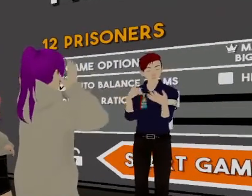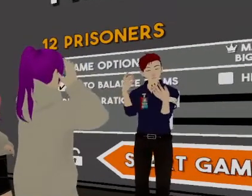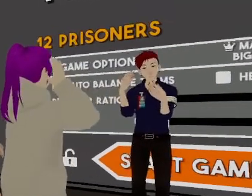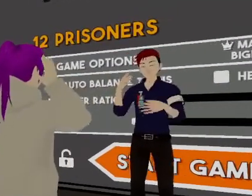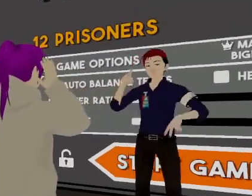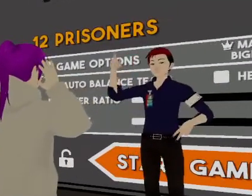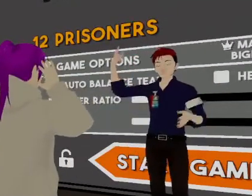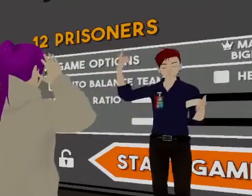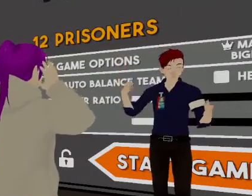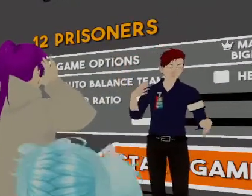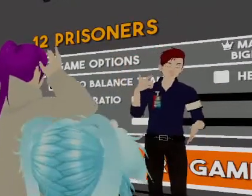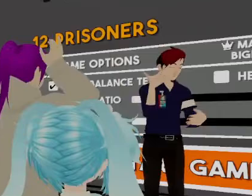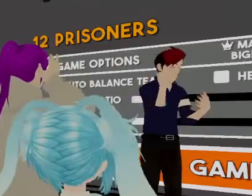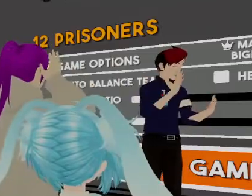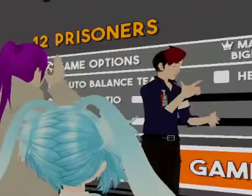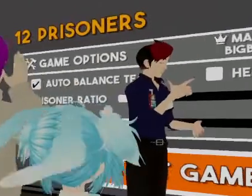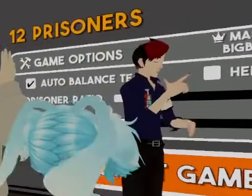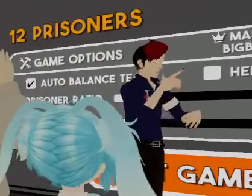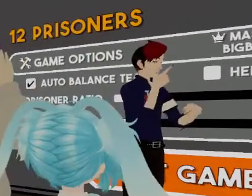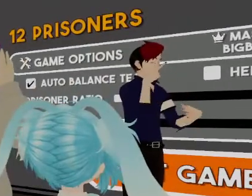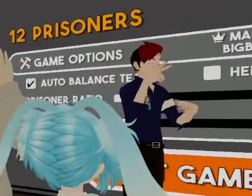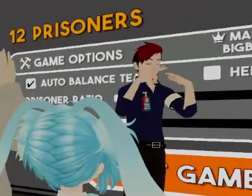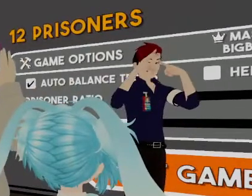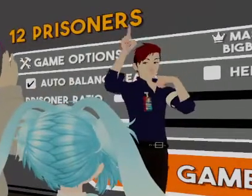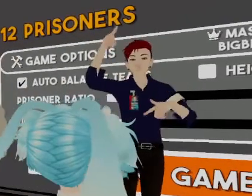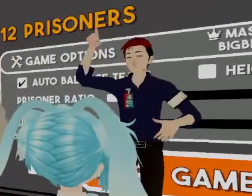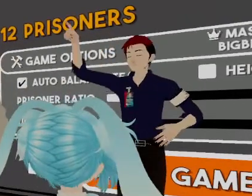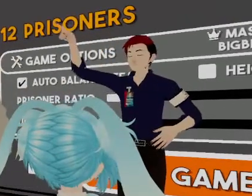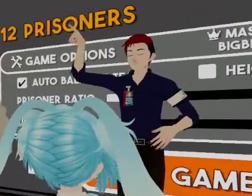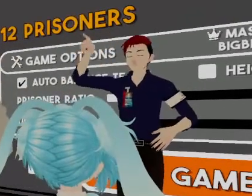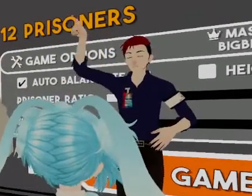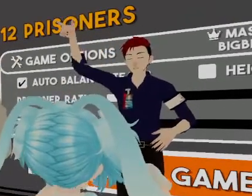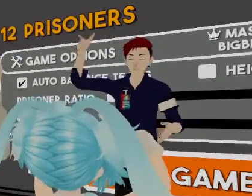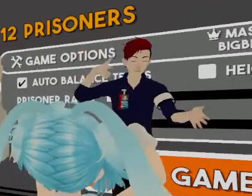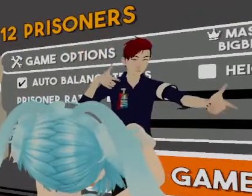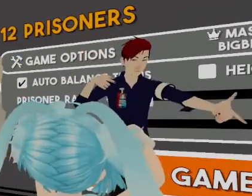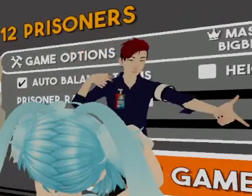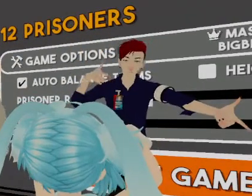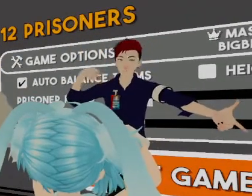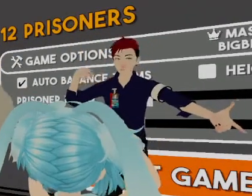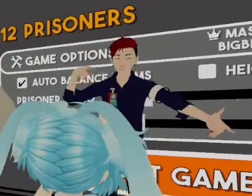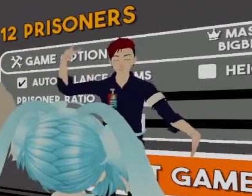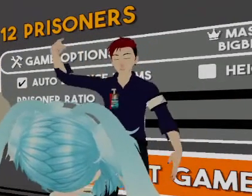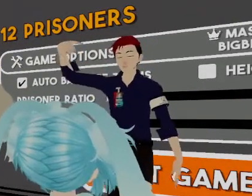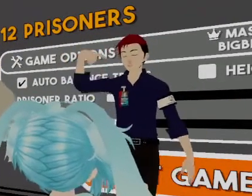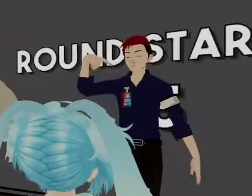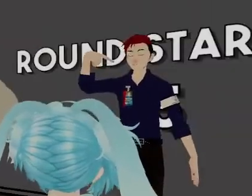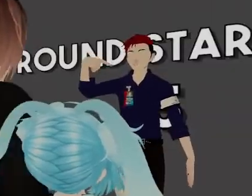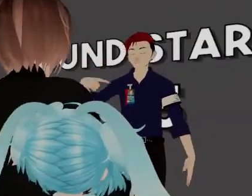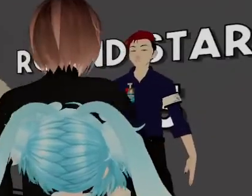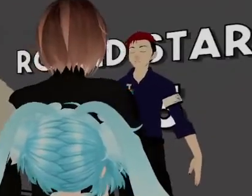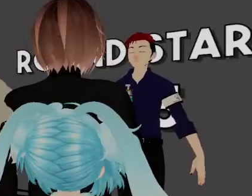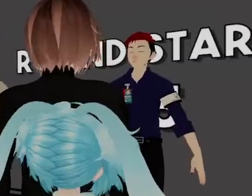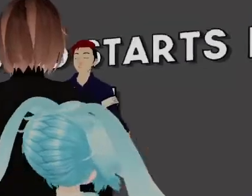guardhouse. Waited. And there's a person. I don't know who. I couldn't see your name, but they were up on like the sniper tower, just staring at me, and I'm